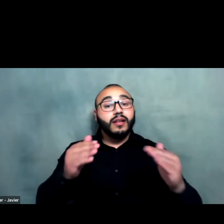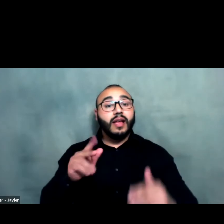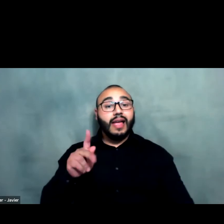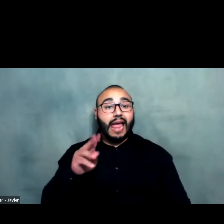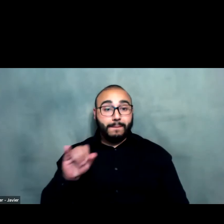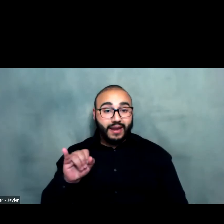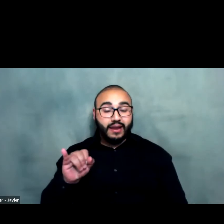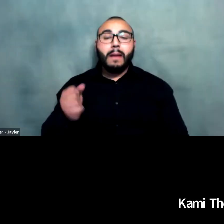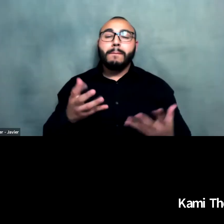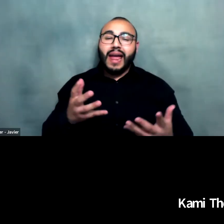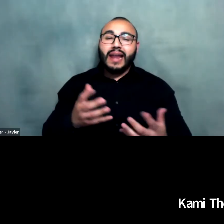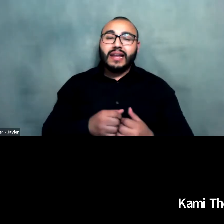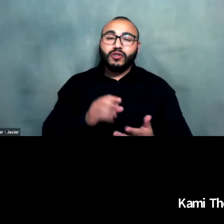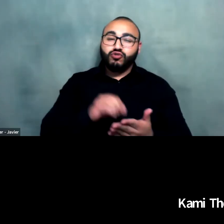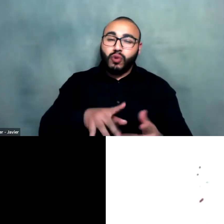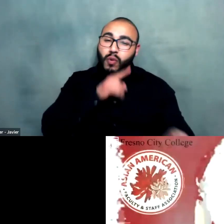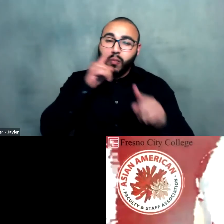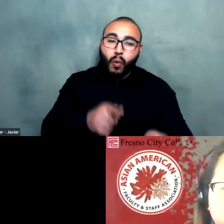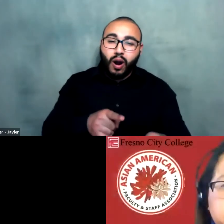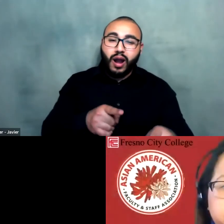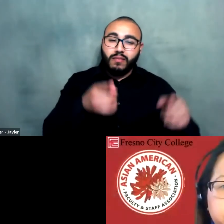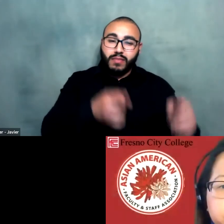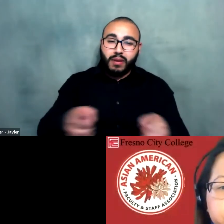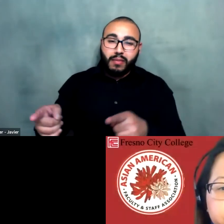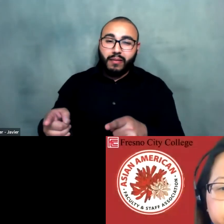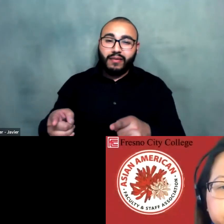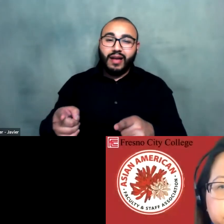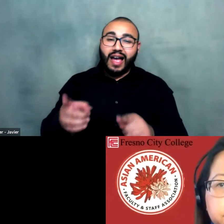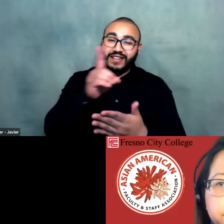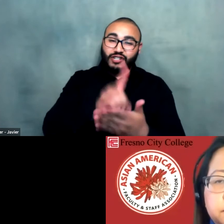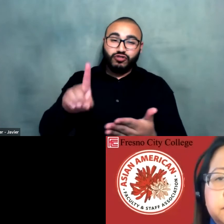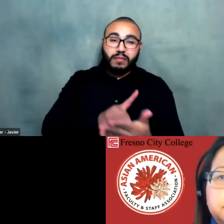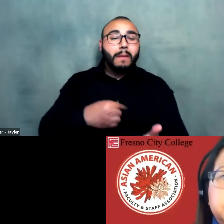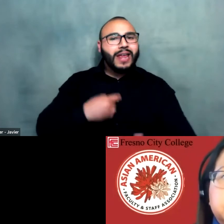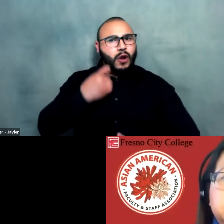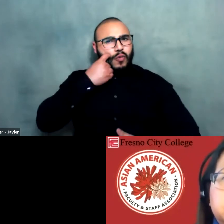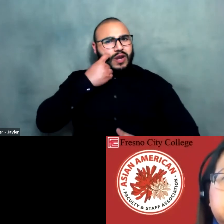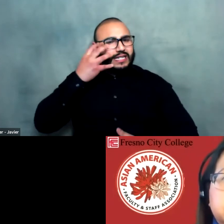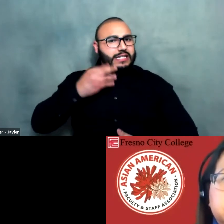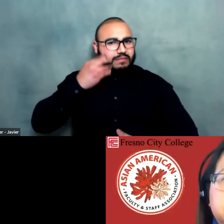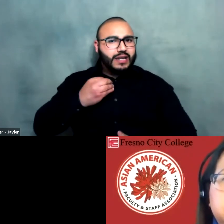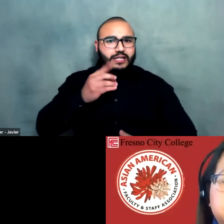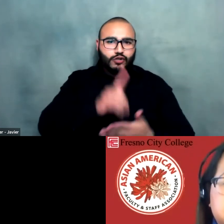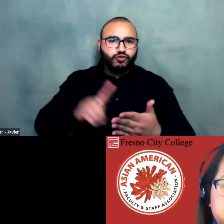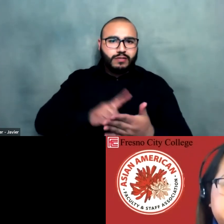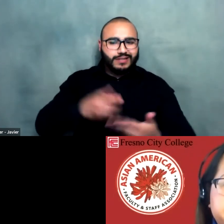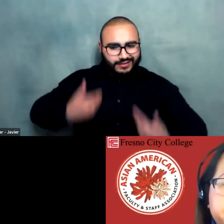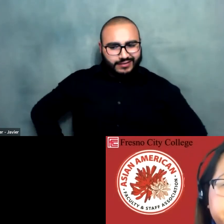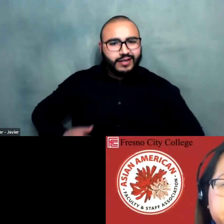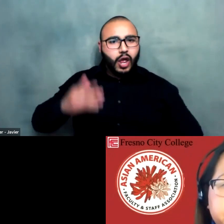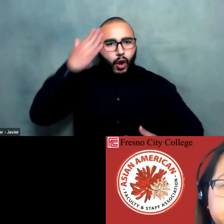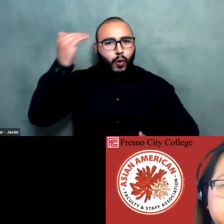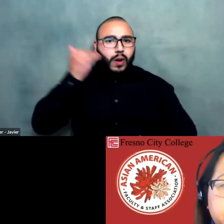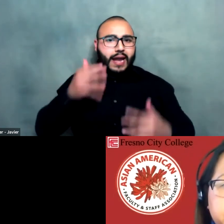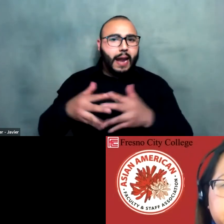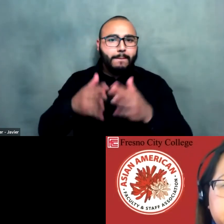reported incidents of discrimination. Even I experienced discrimination recently for being Korean American. How do we